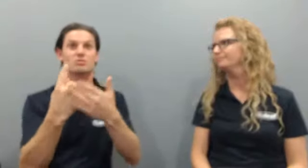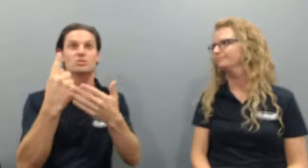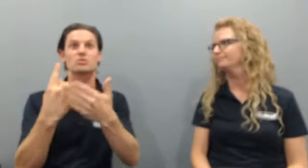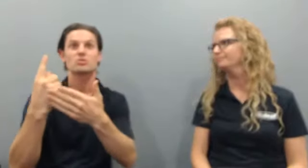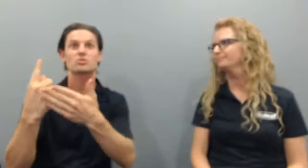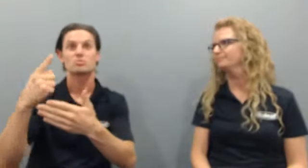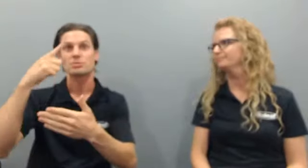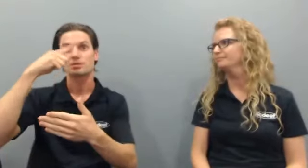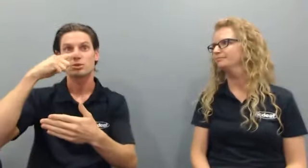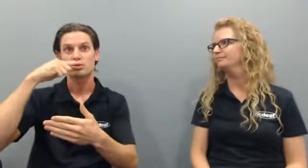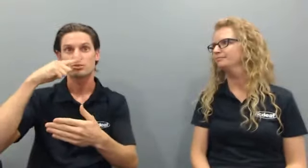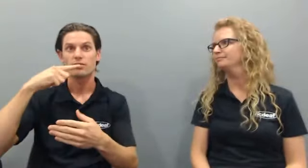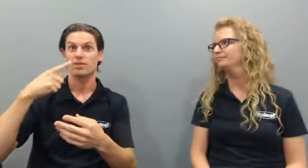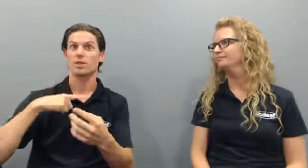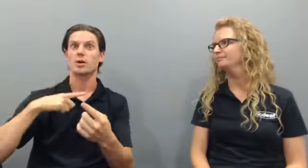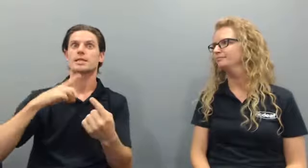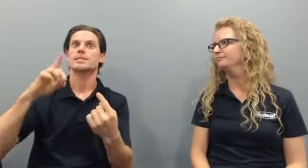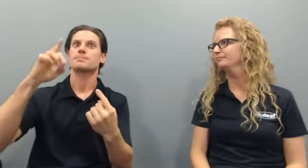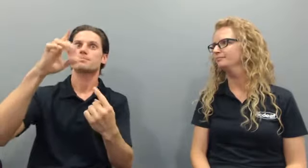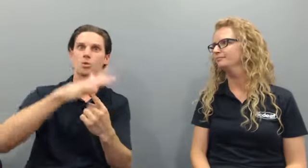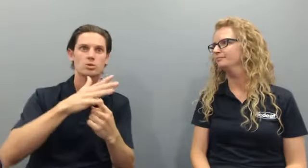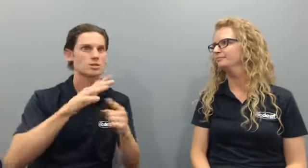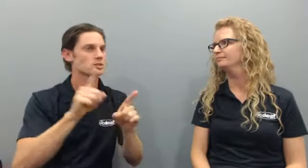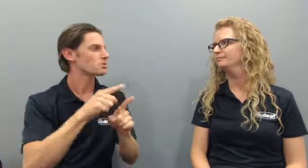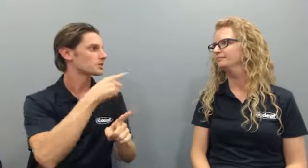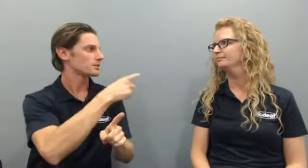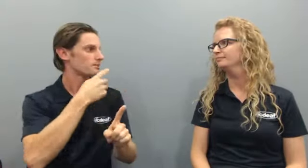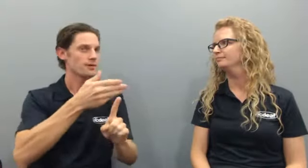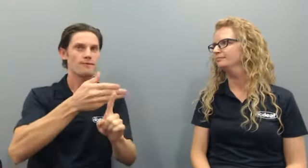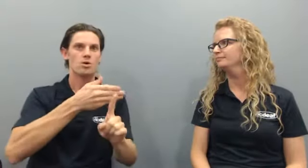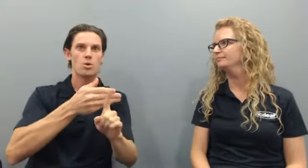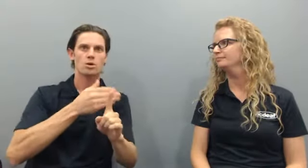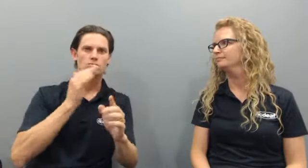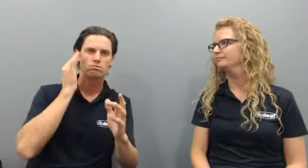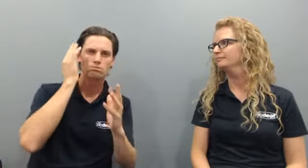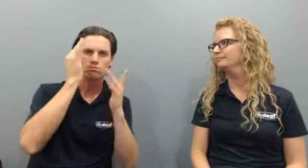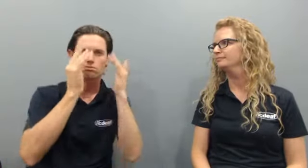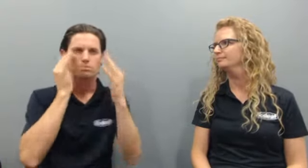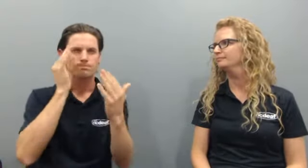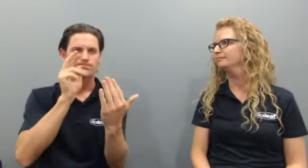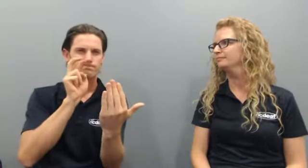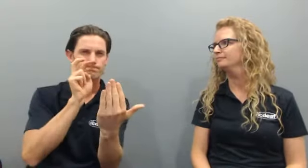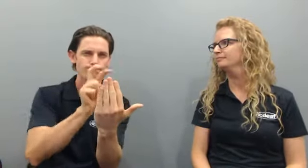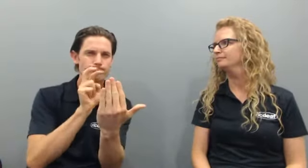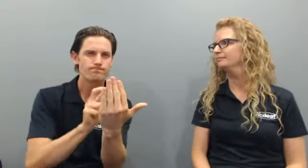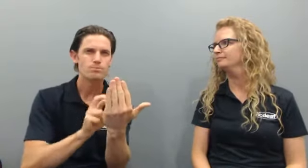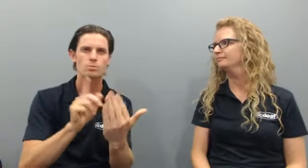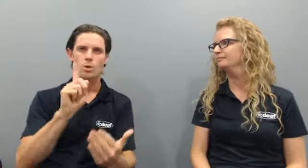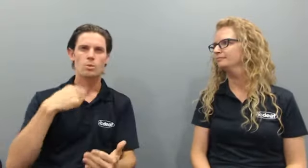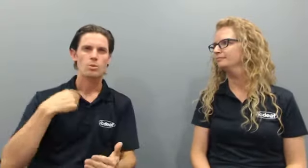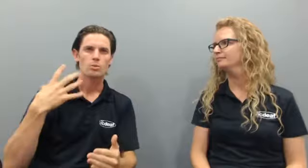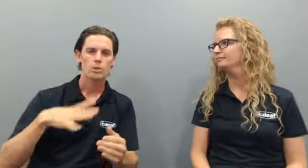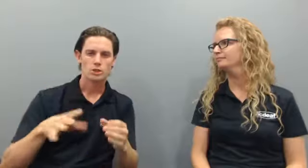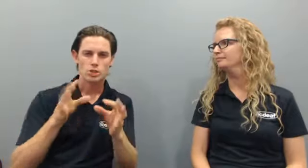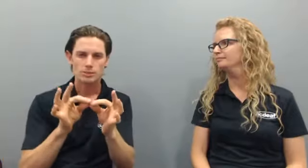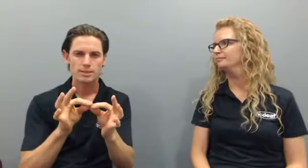is something that we've seen happen to quite a few people. And this is why it's so important, like Paula said, that you have to really